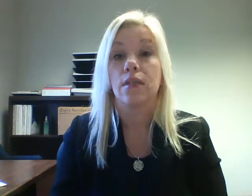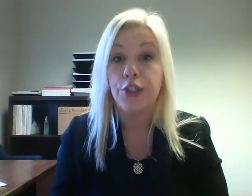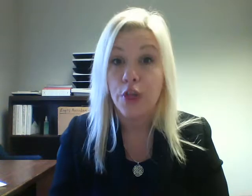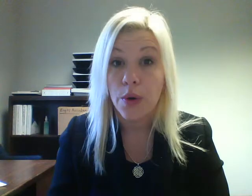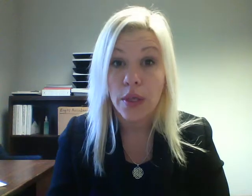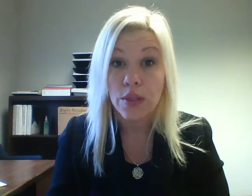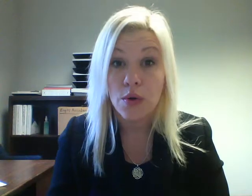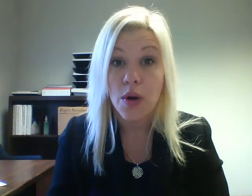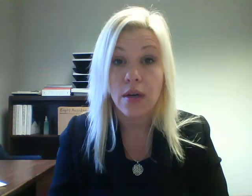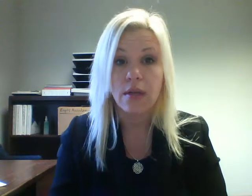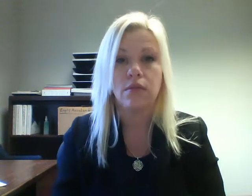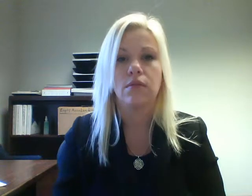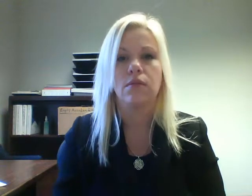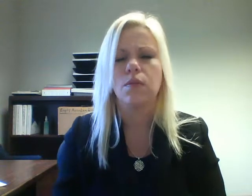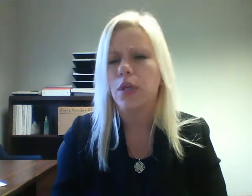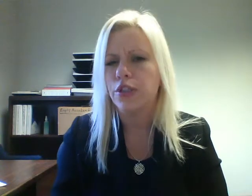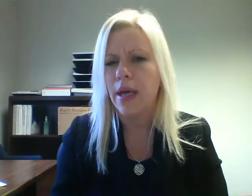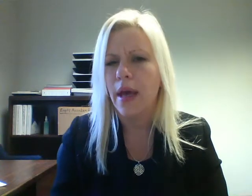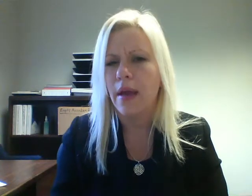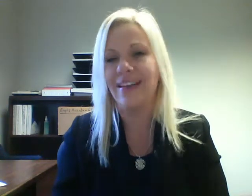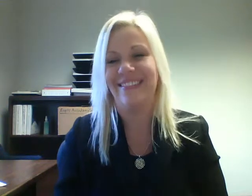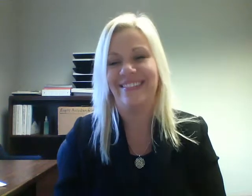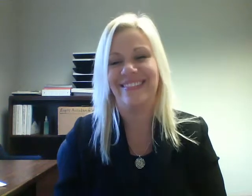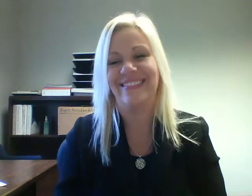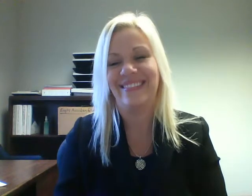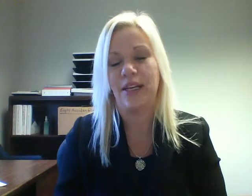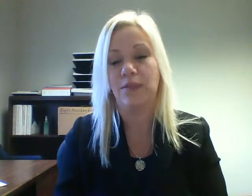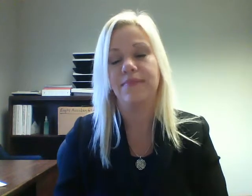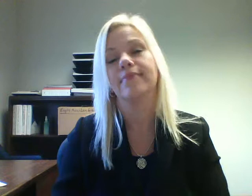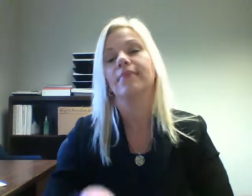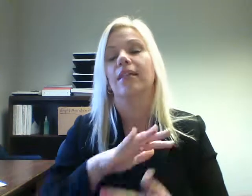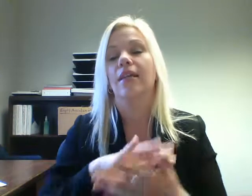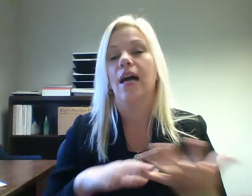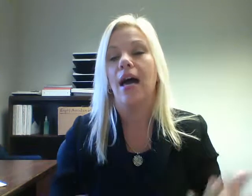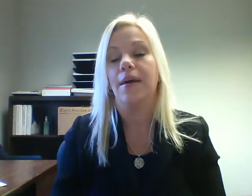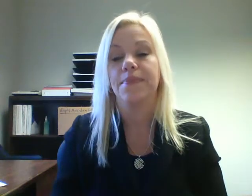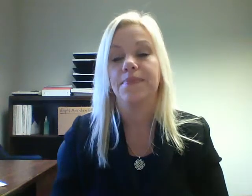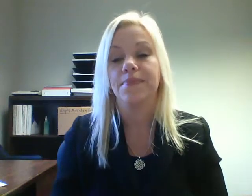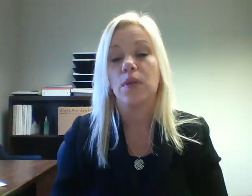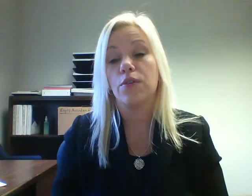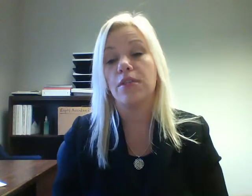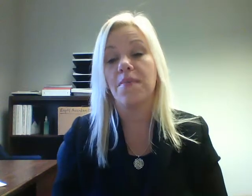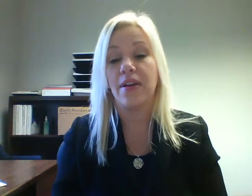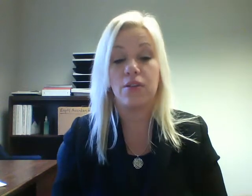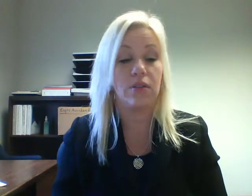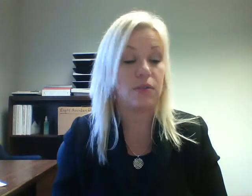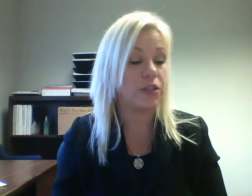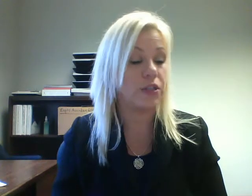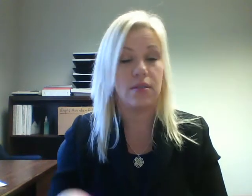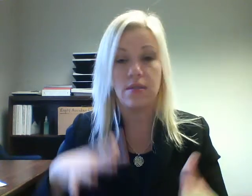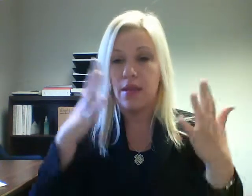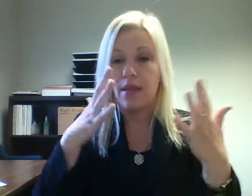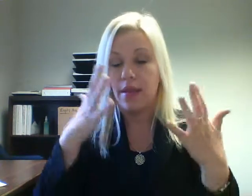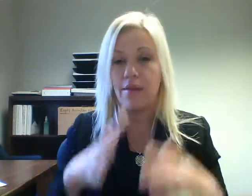Did you go to the store? What did you get? So, those are just some facial expressions that